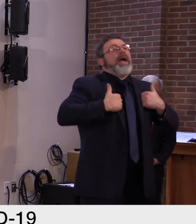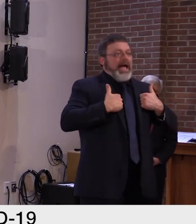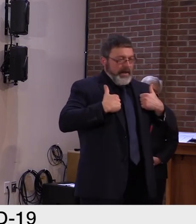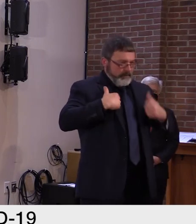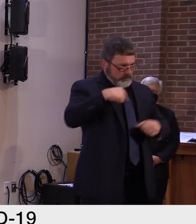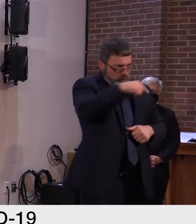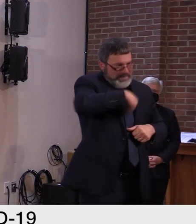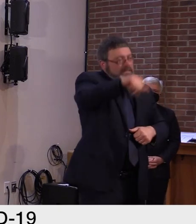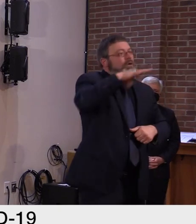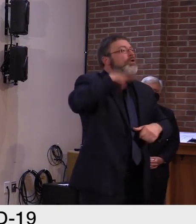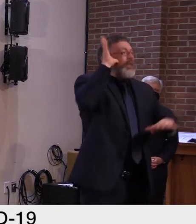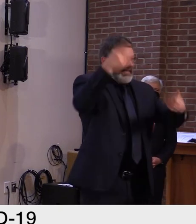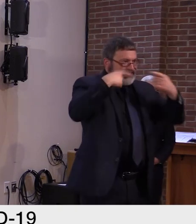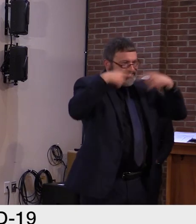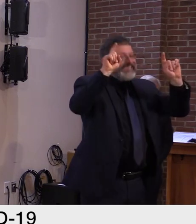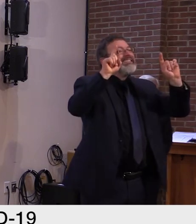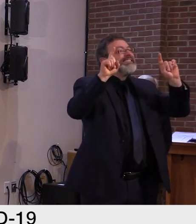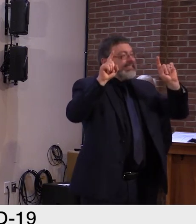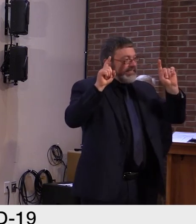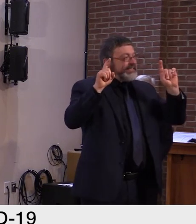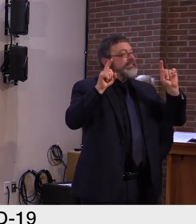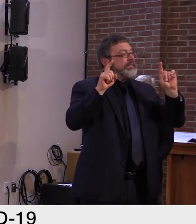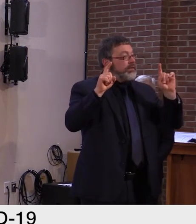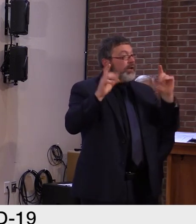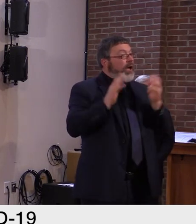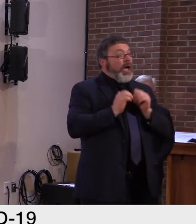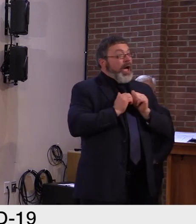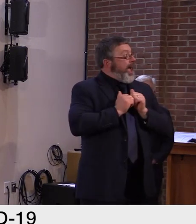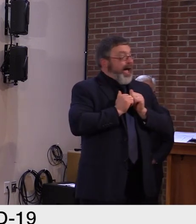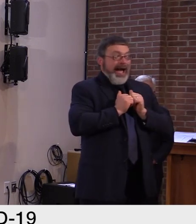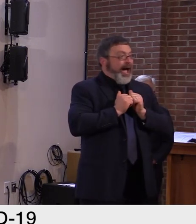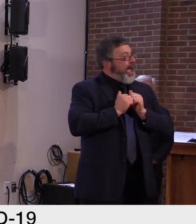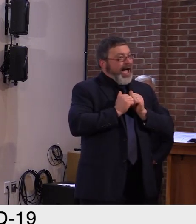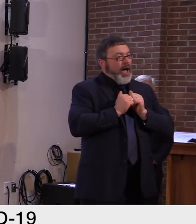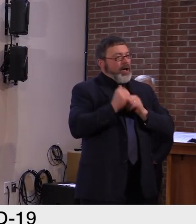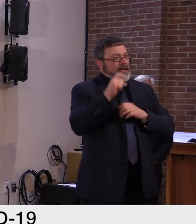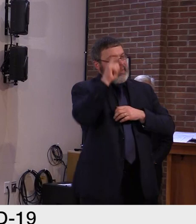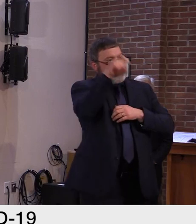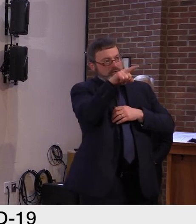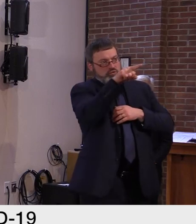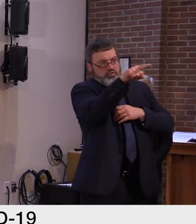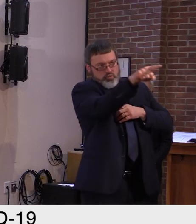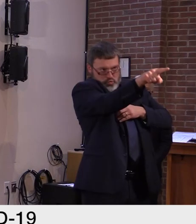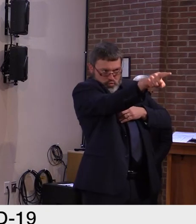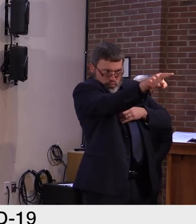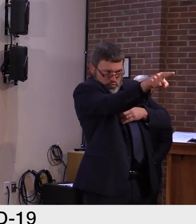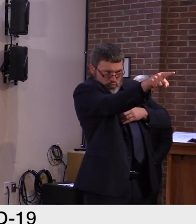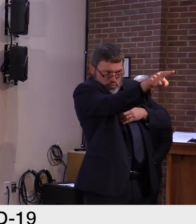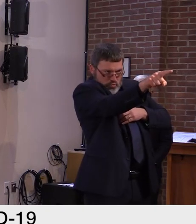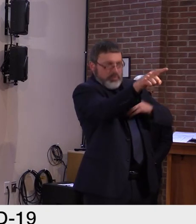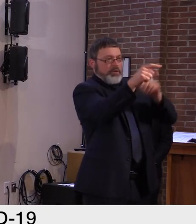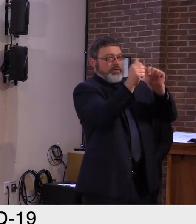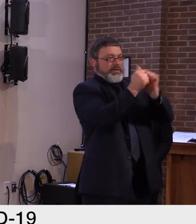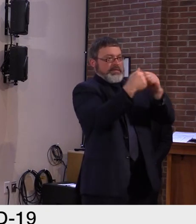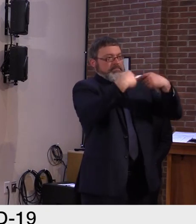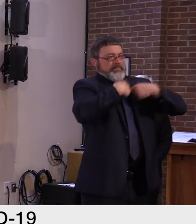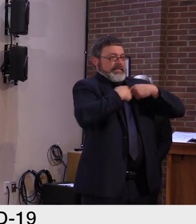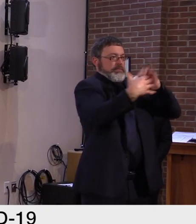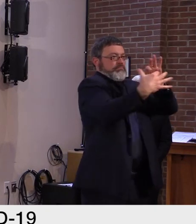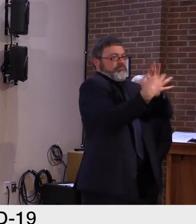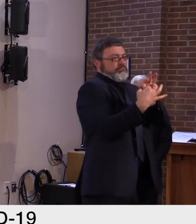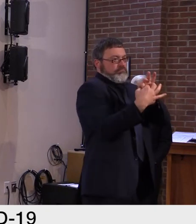we're all going to have to work together in order to do that. And we're doing just what we did from the beginning. Again, we didn't have a lot of help from the federal